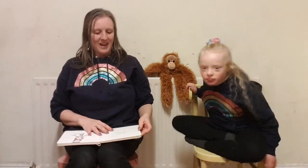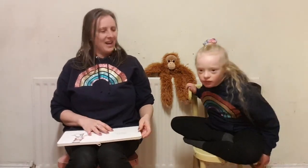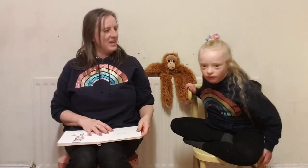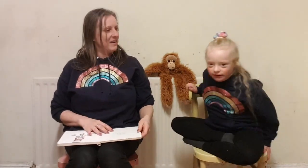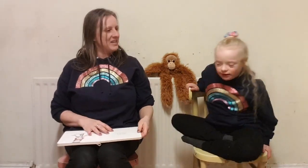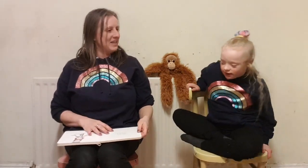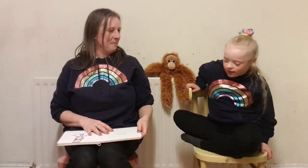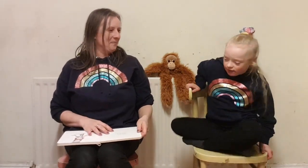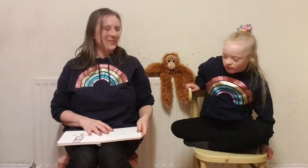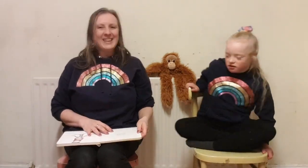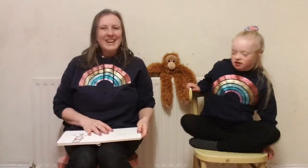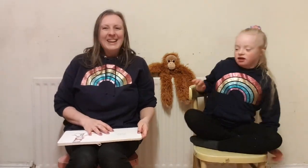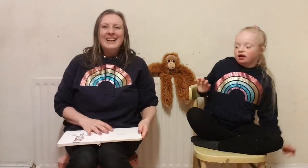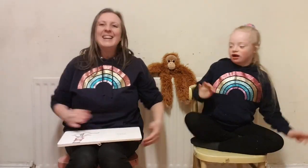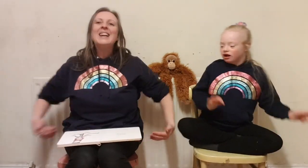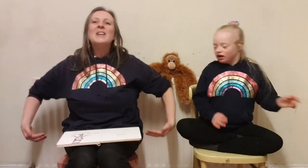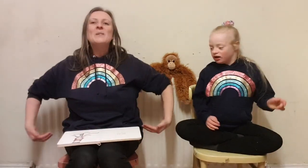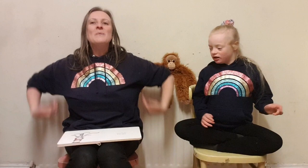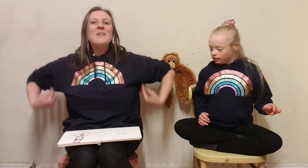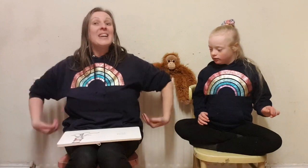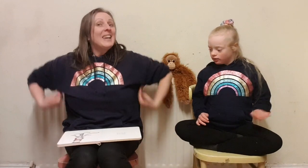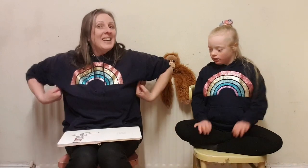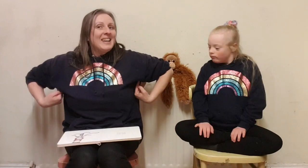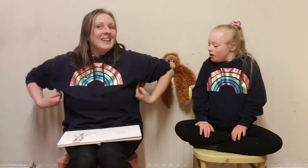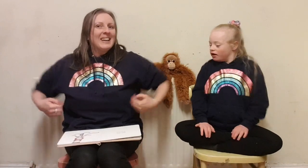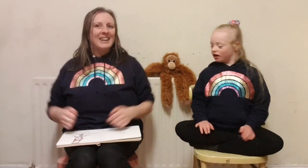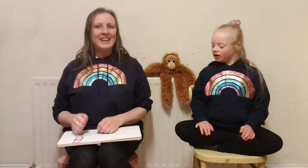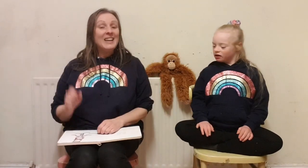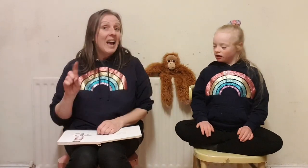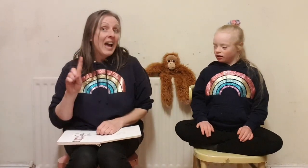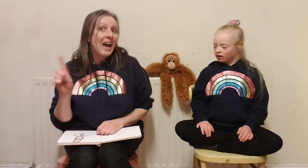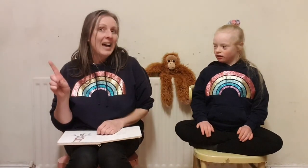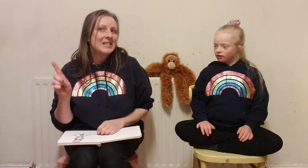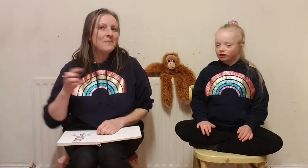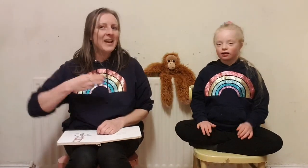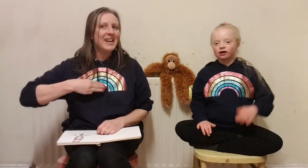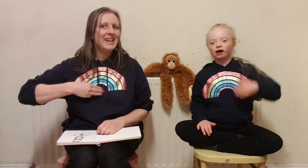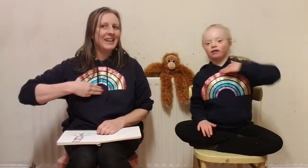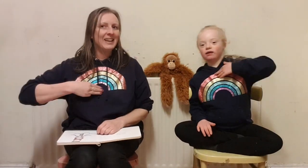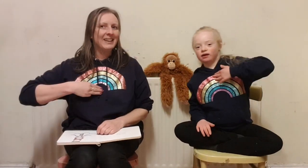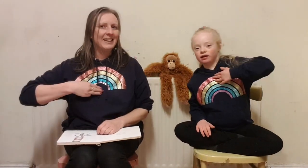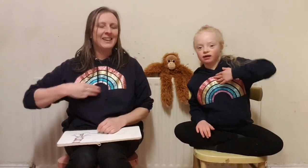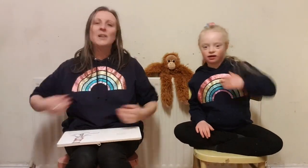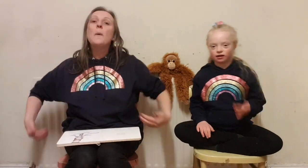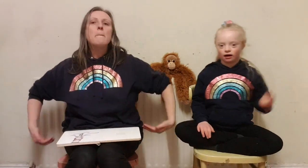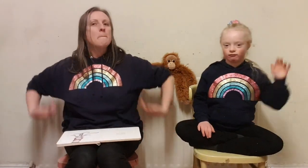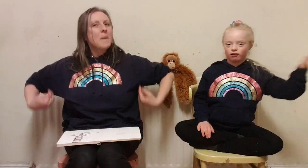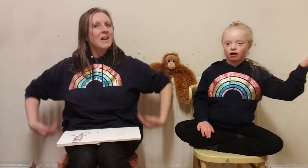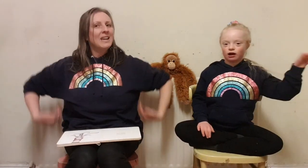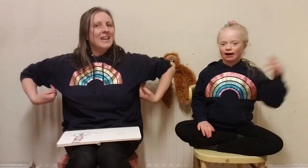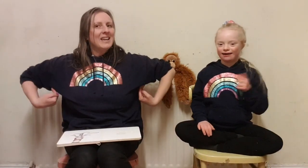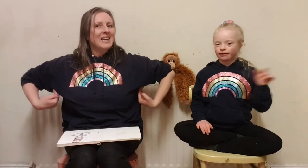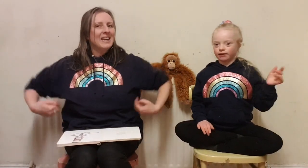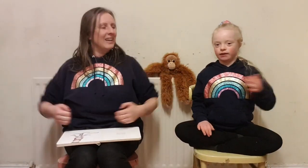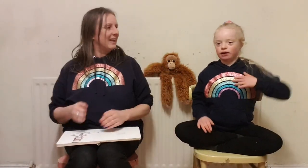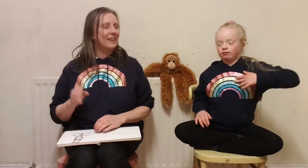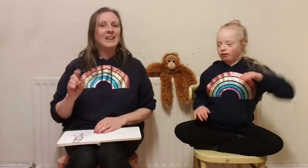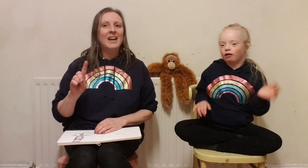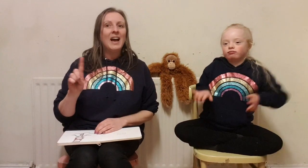Hello. Are you ready? Ready. Monkey. Monkey. And me. And me. Of monkey. Of